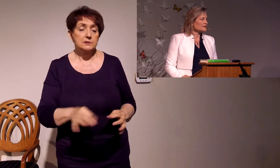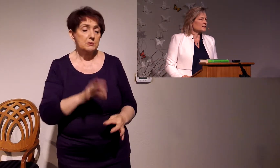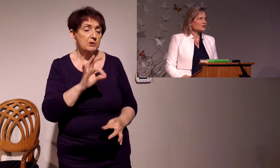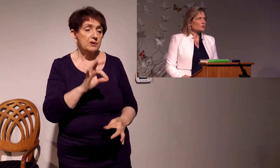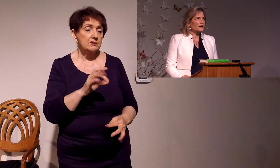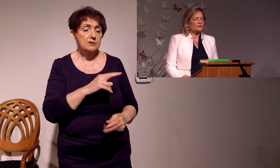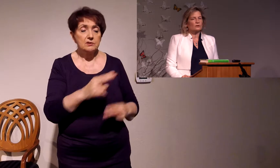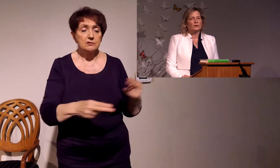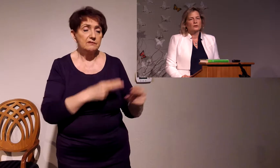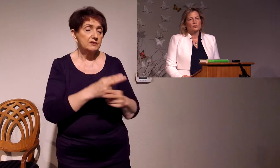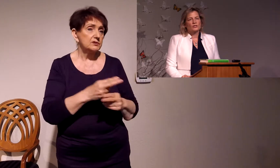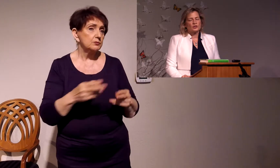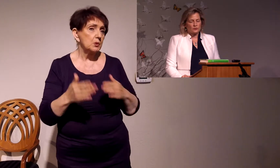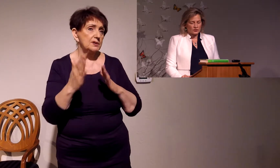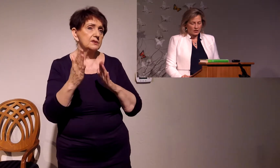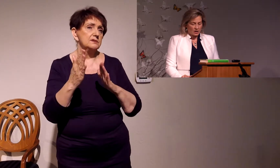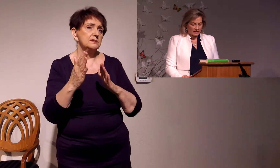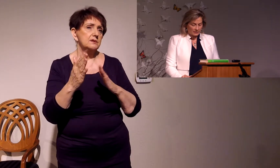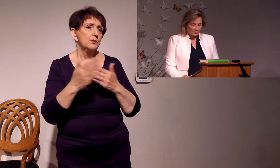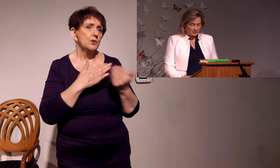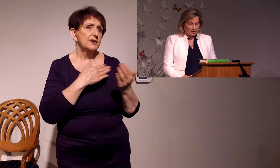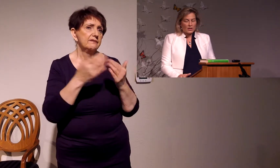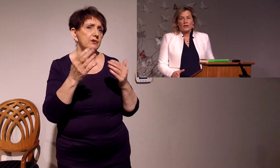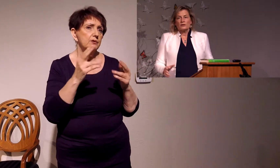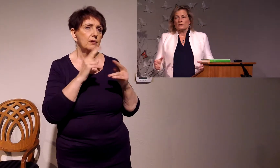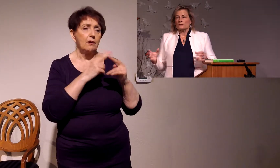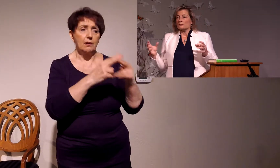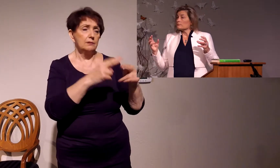universal presence, whatever we choose to call it.